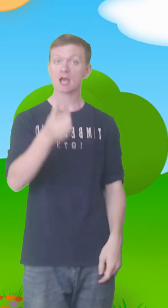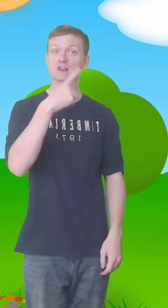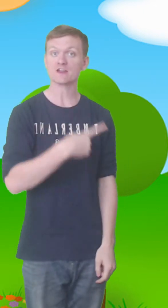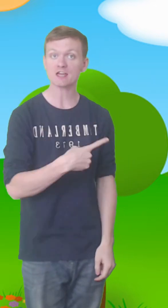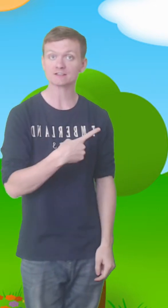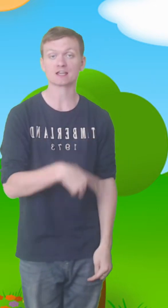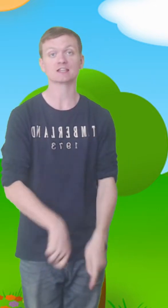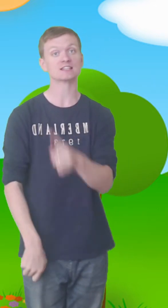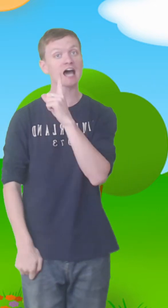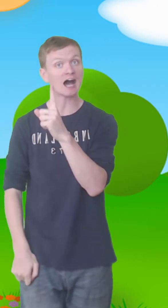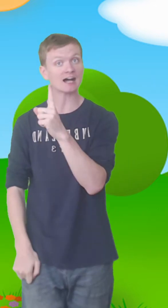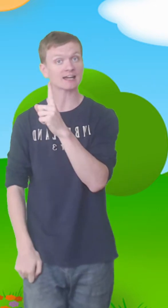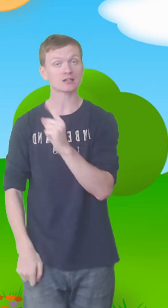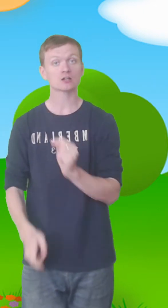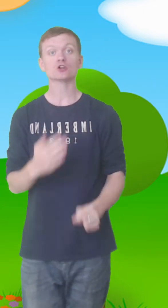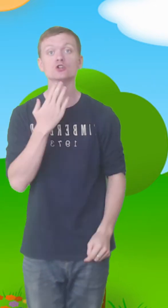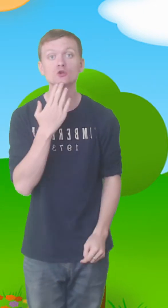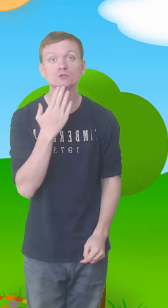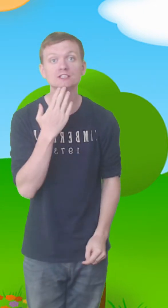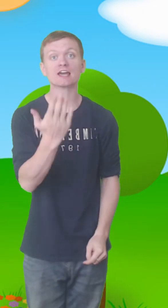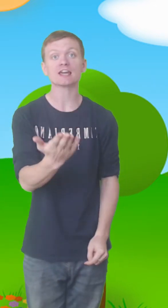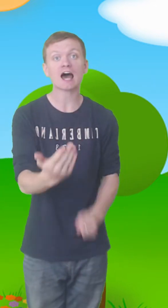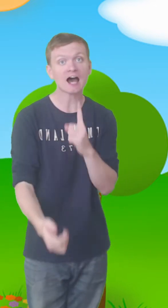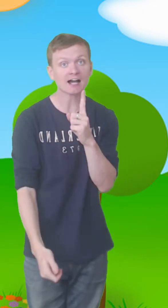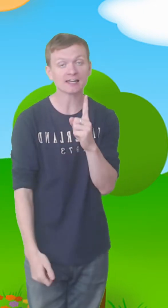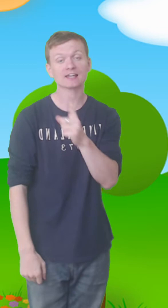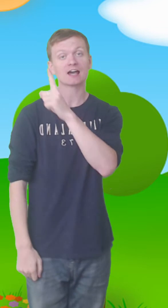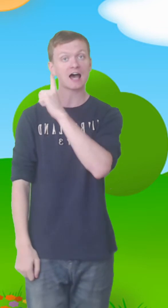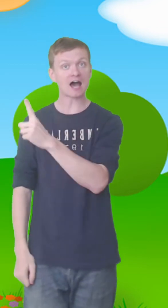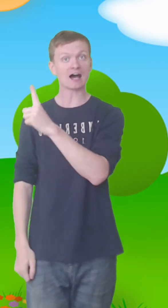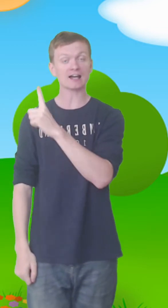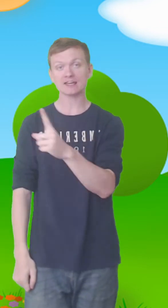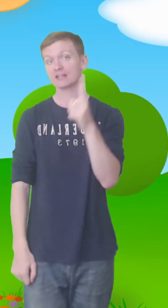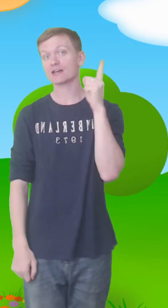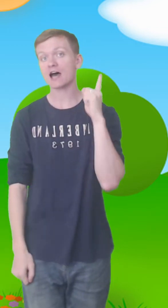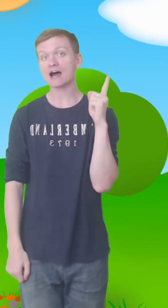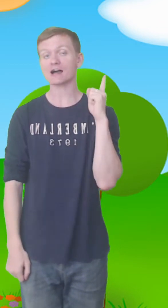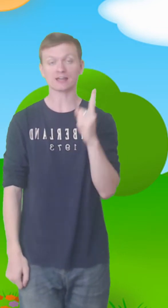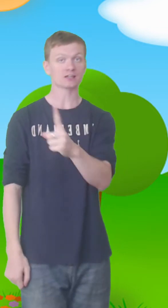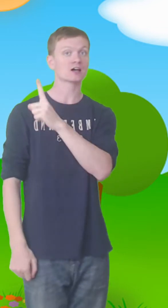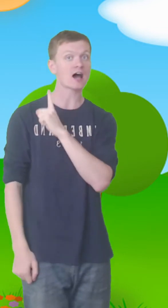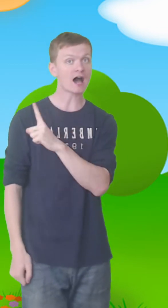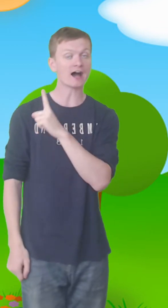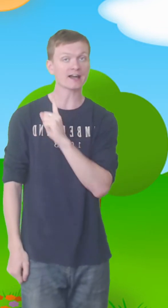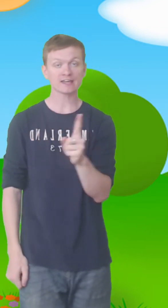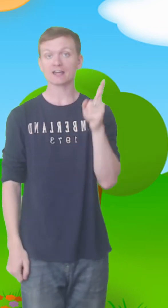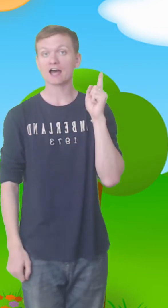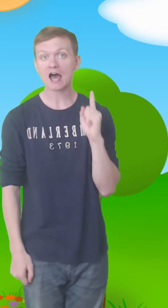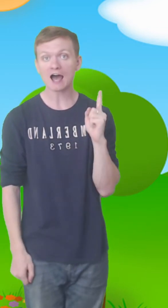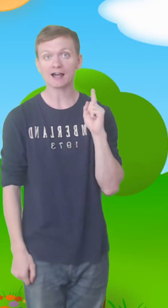This is an I, you say I, I, I, I, I,